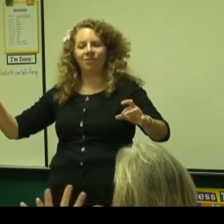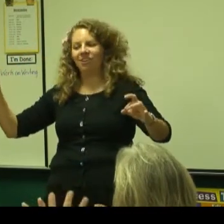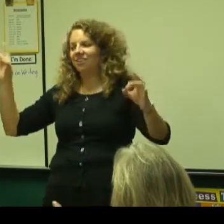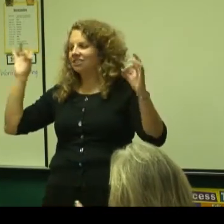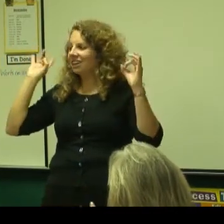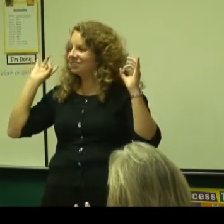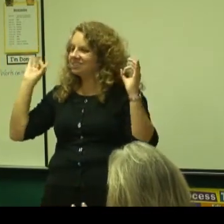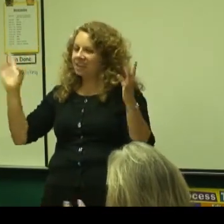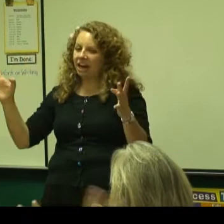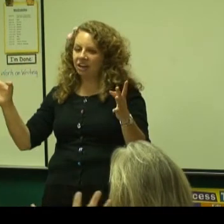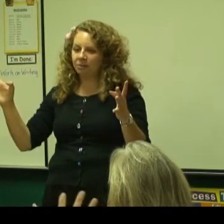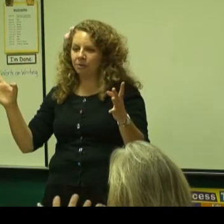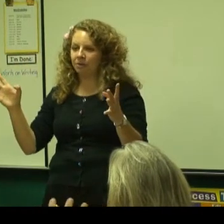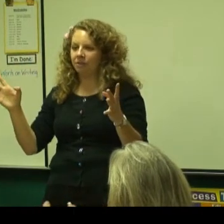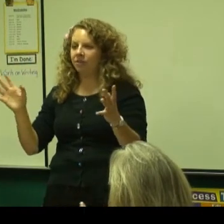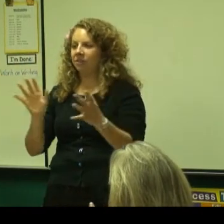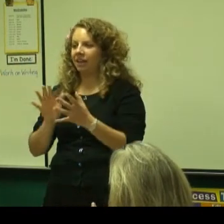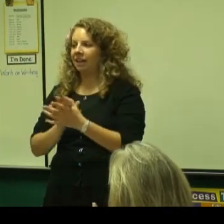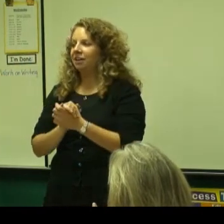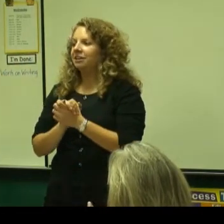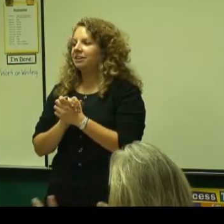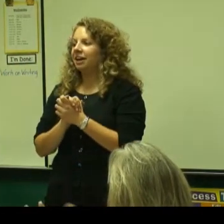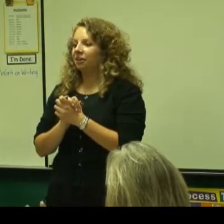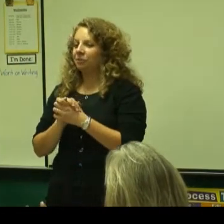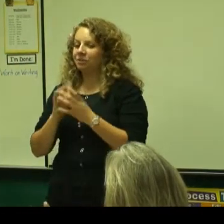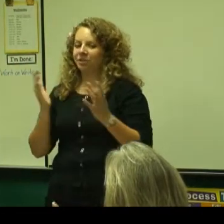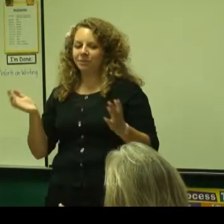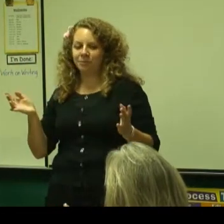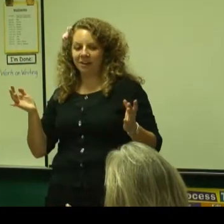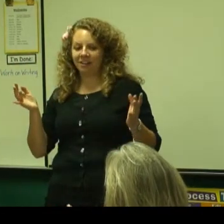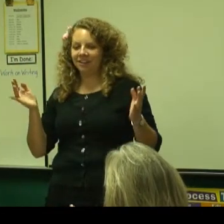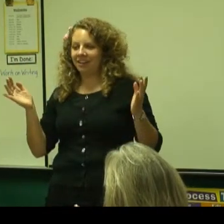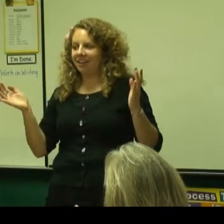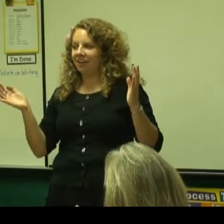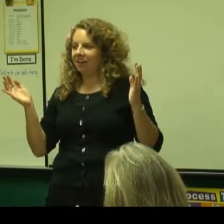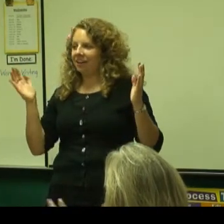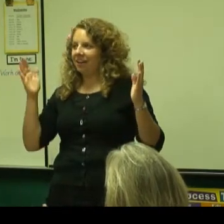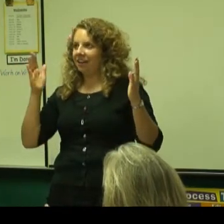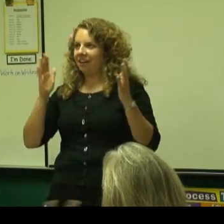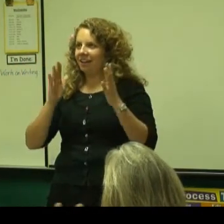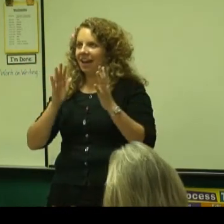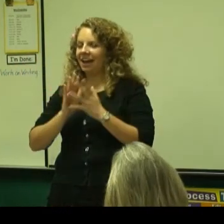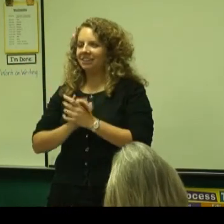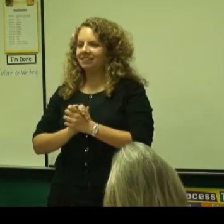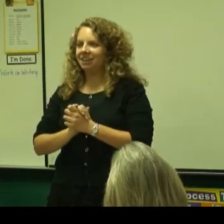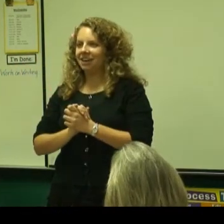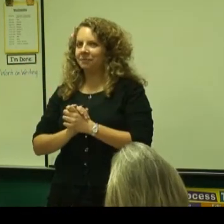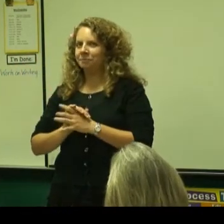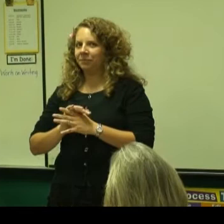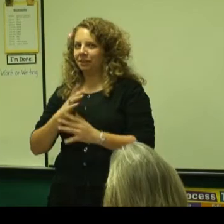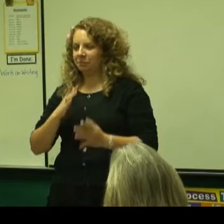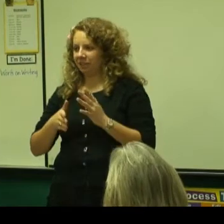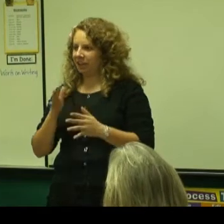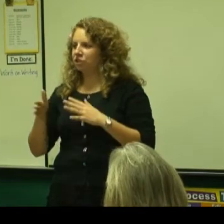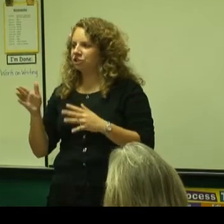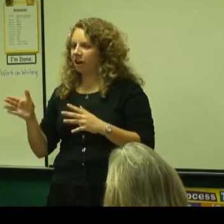awful. That's terrible. Okay, now with this one, it has the implication of